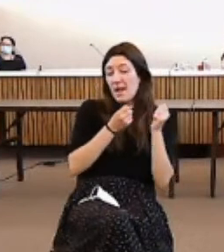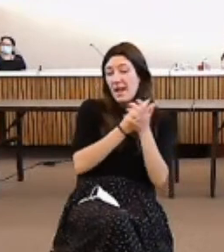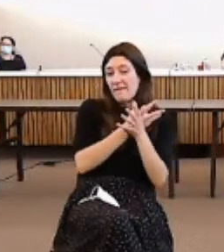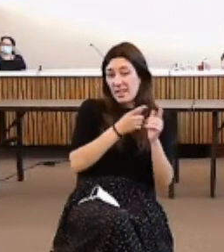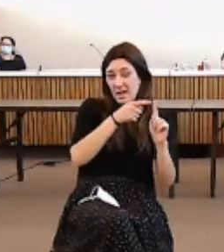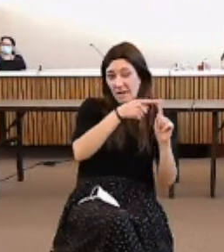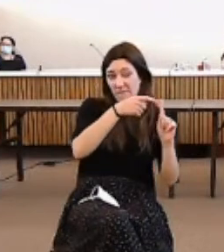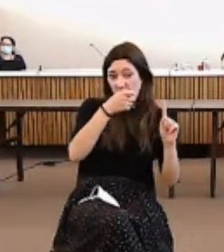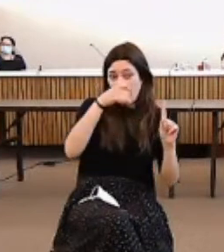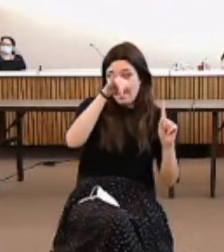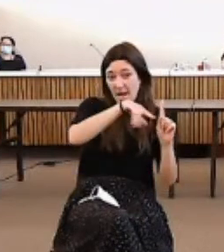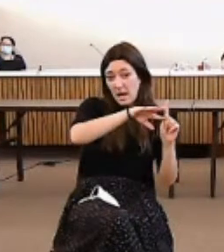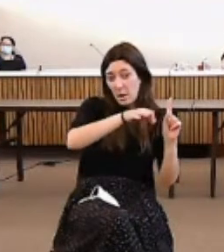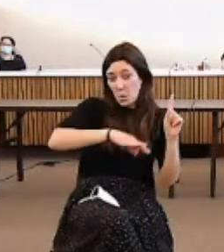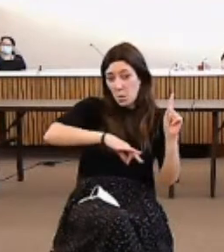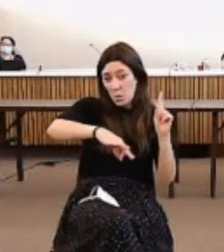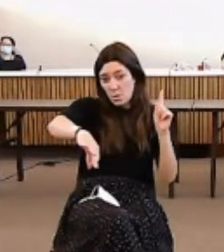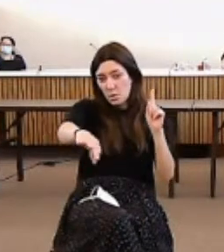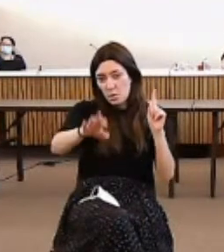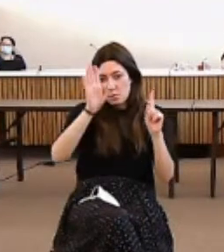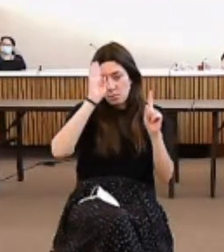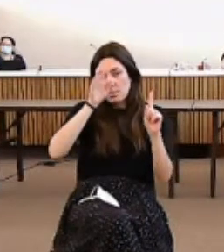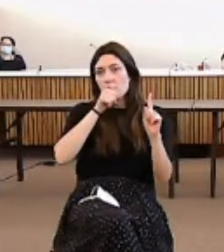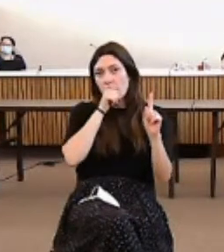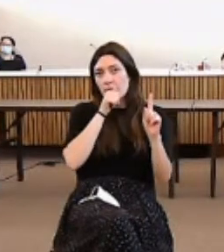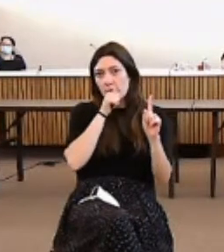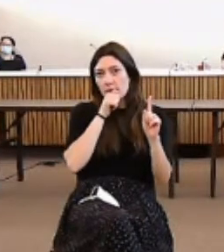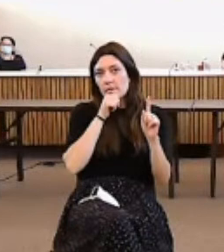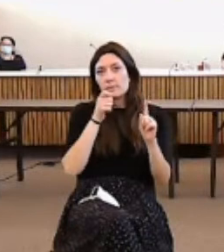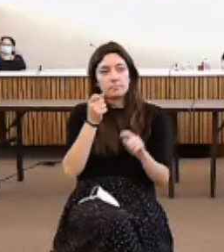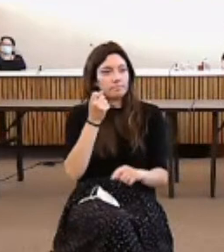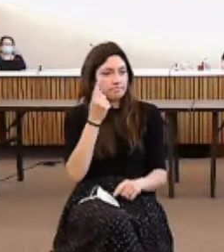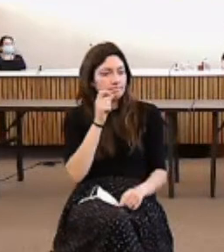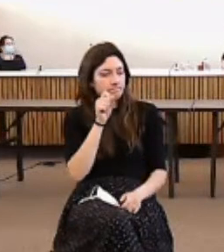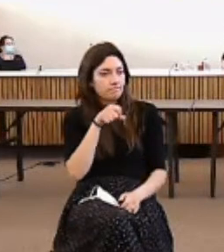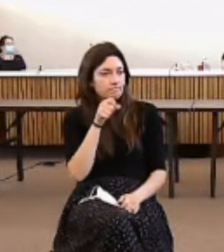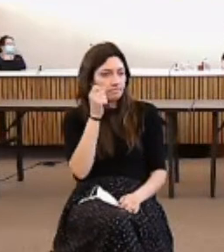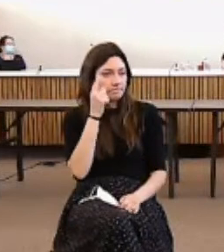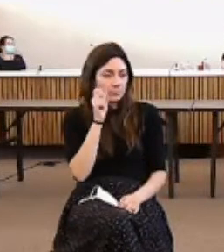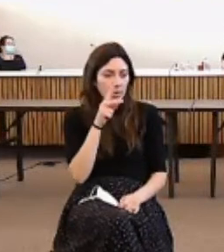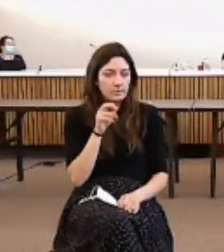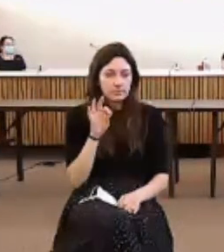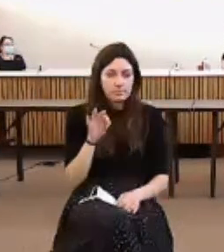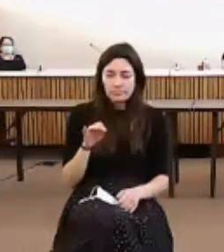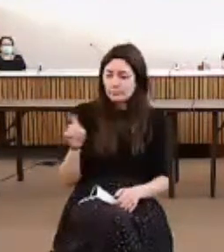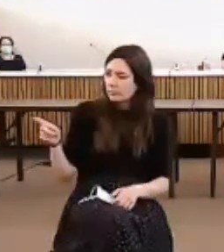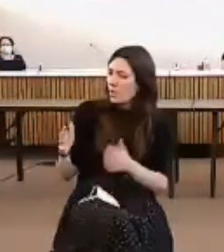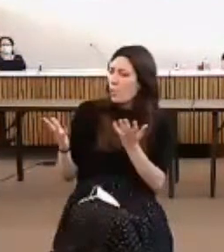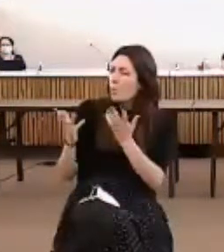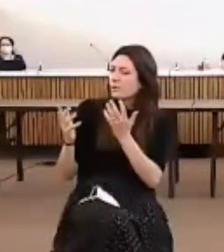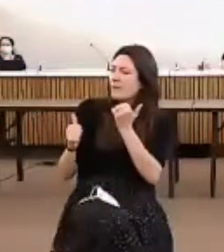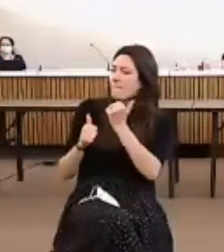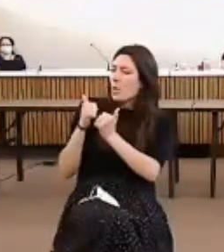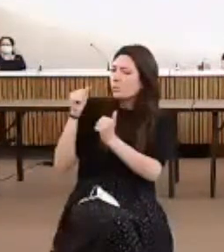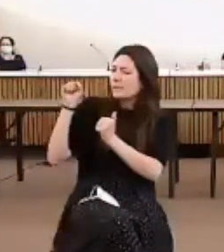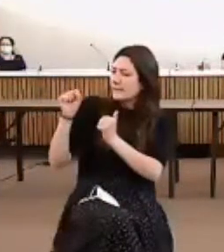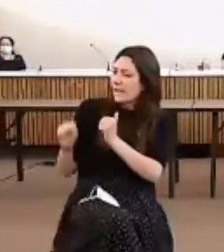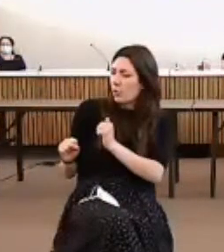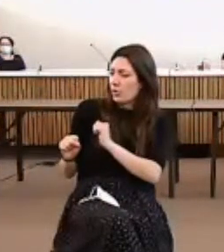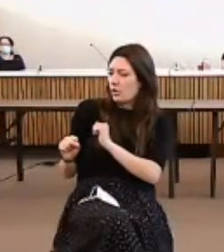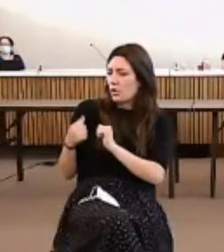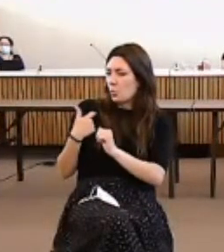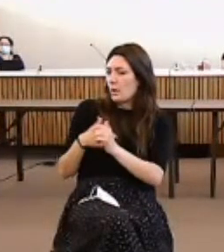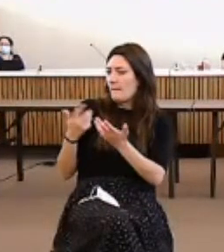into the development is completely private. Understood. Just want to clarify that. What's the farthest south you're taking it that we might be able to